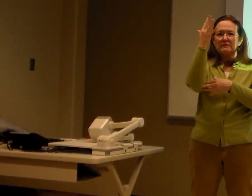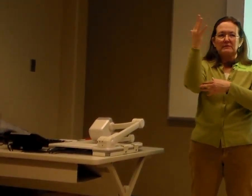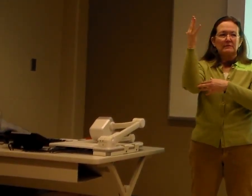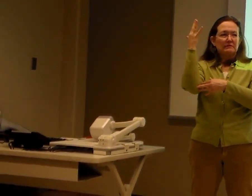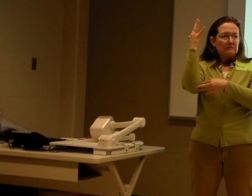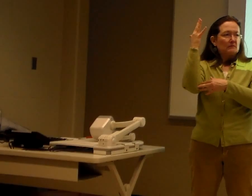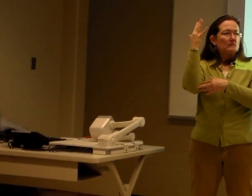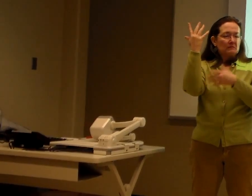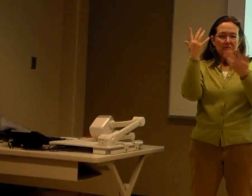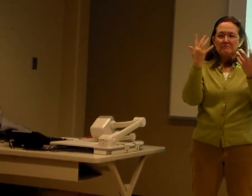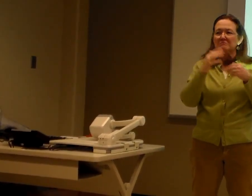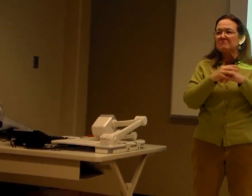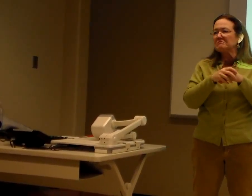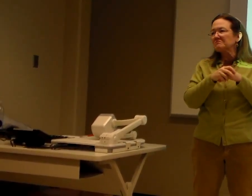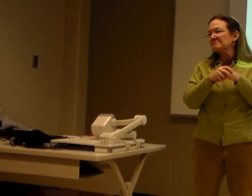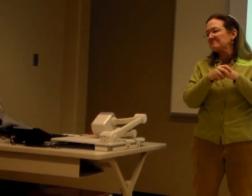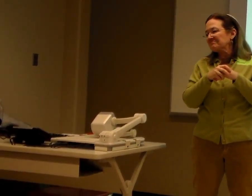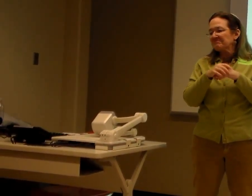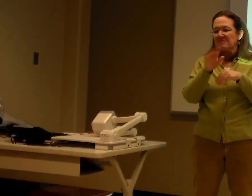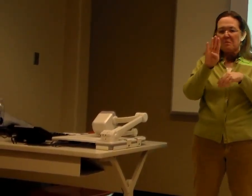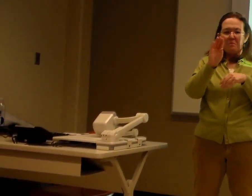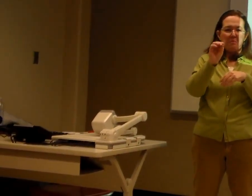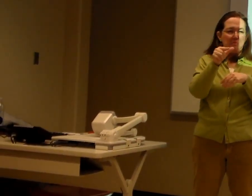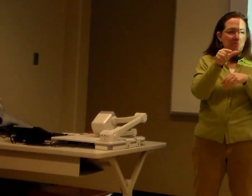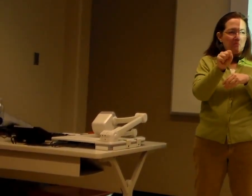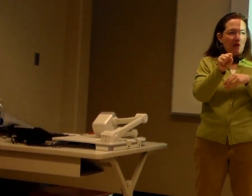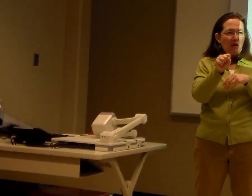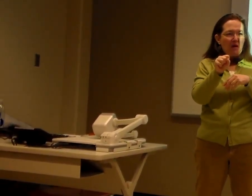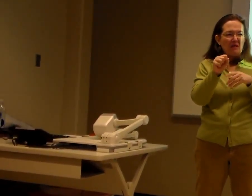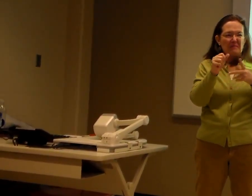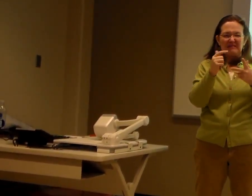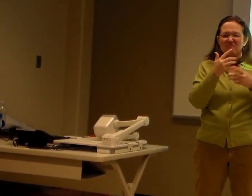Then there's the swamp, which has trees.